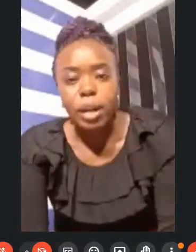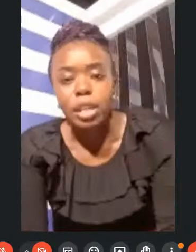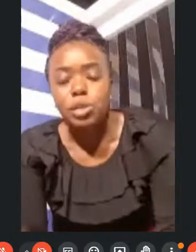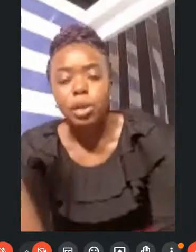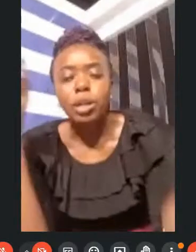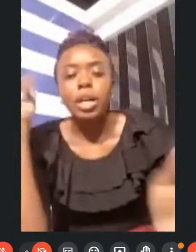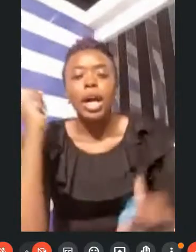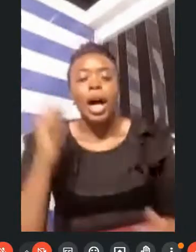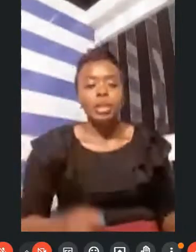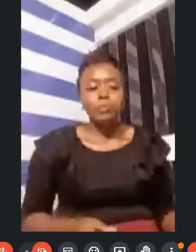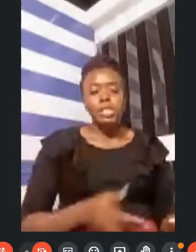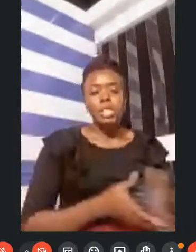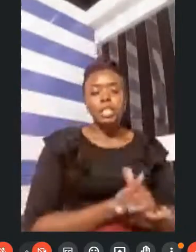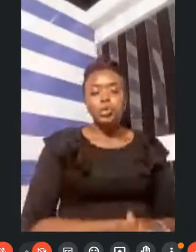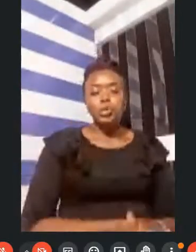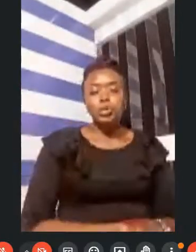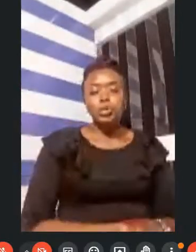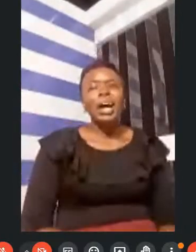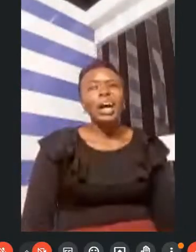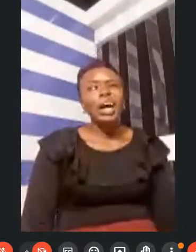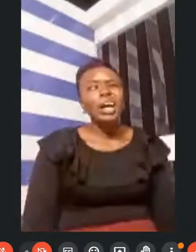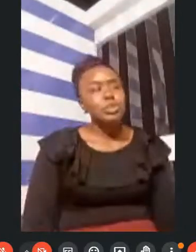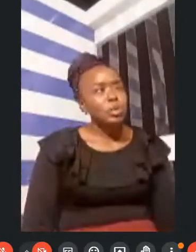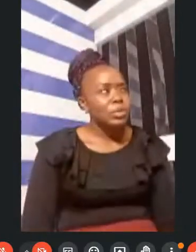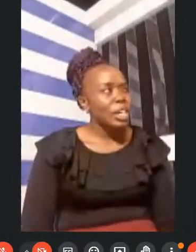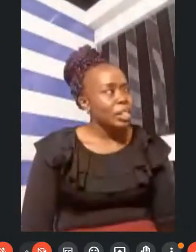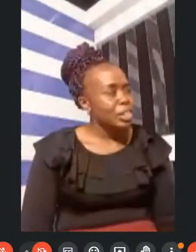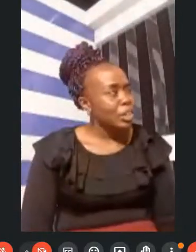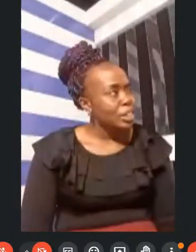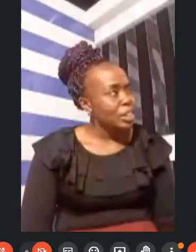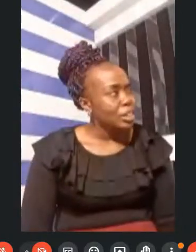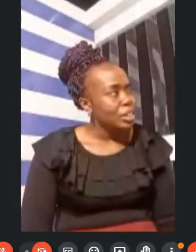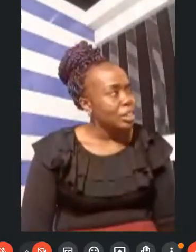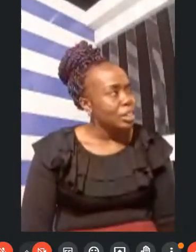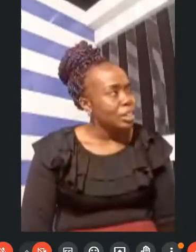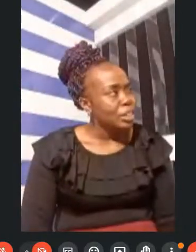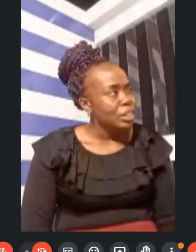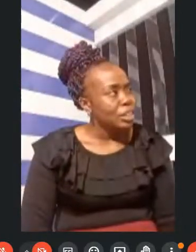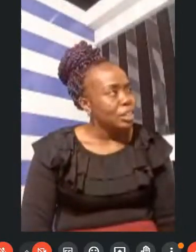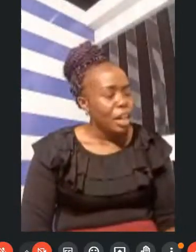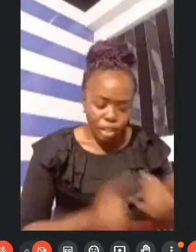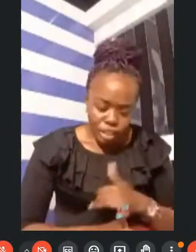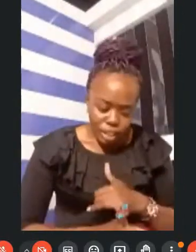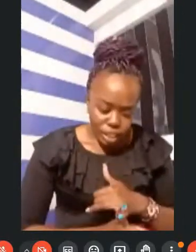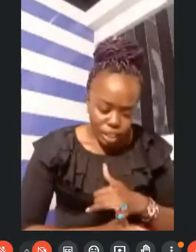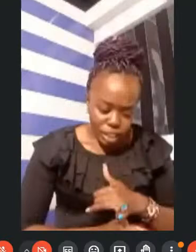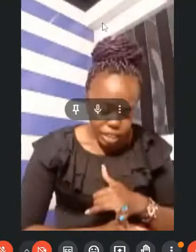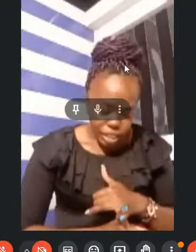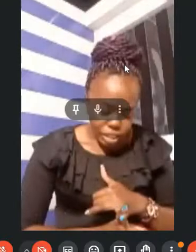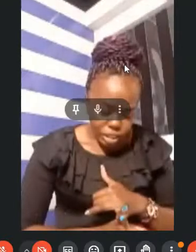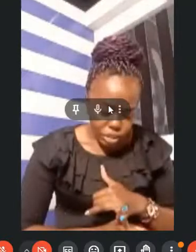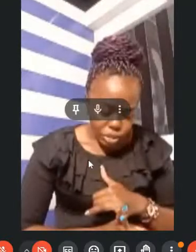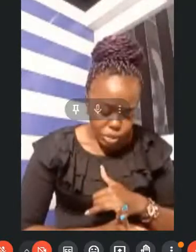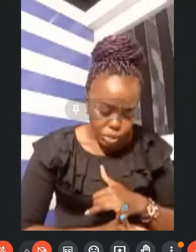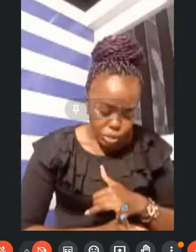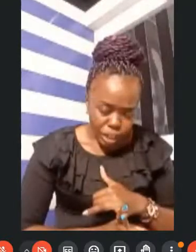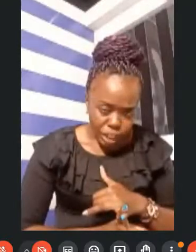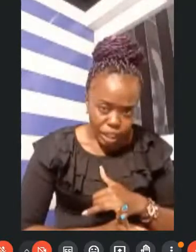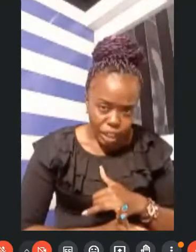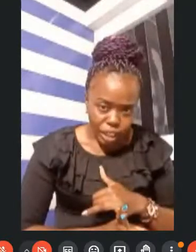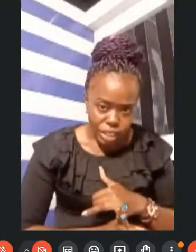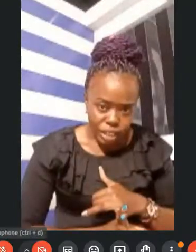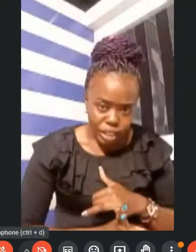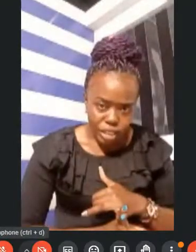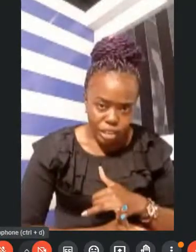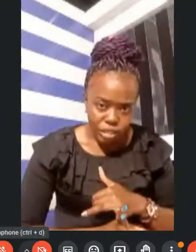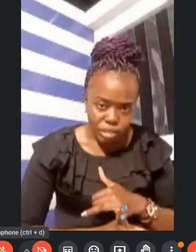Sawa sawa. So I'll proceed to so you've said it's not this class